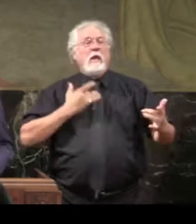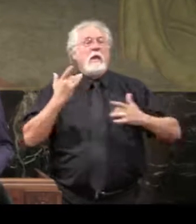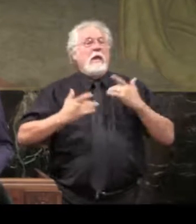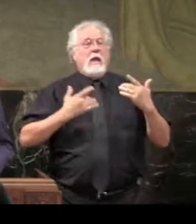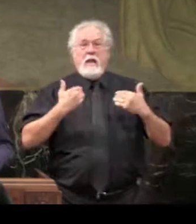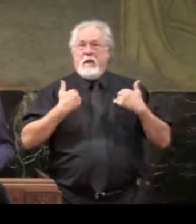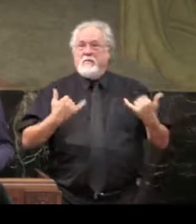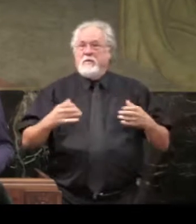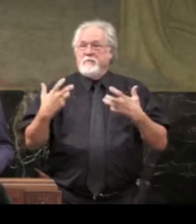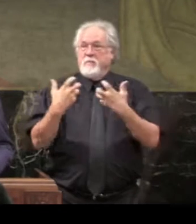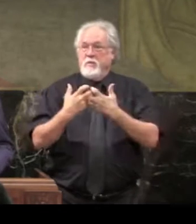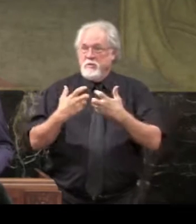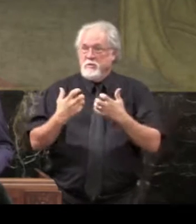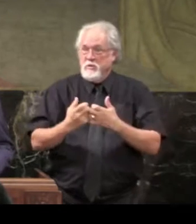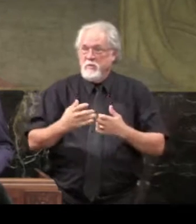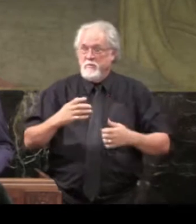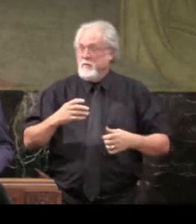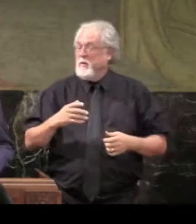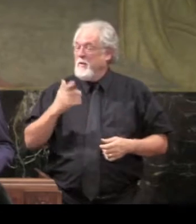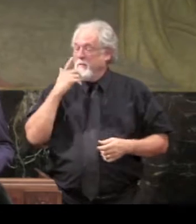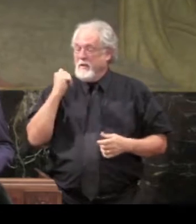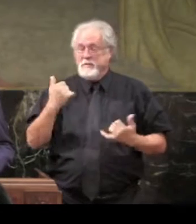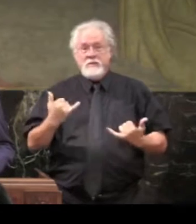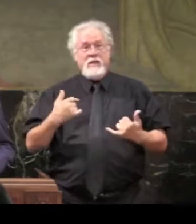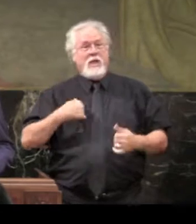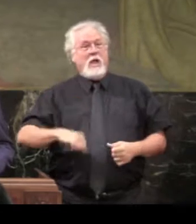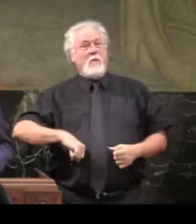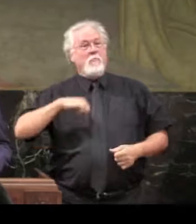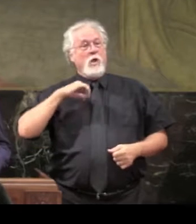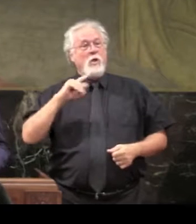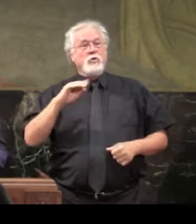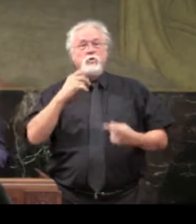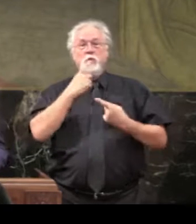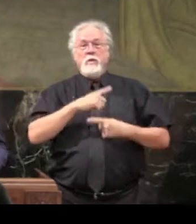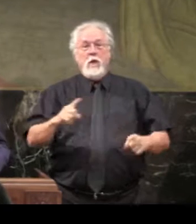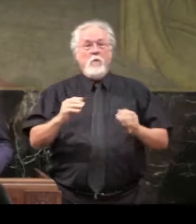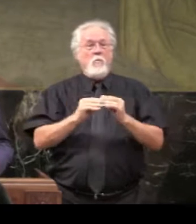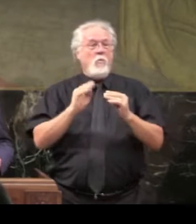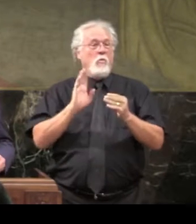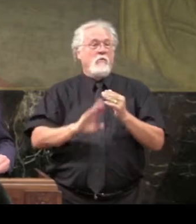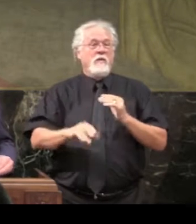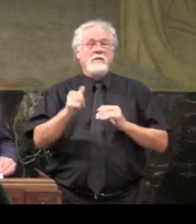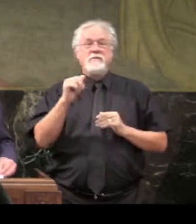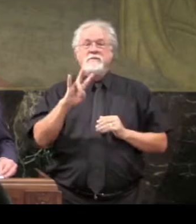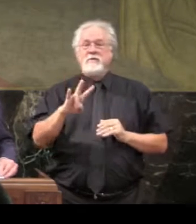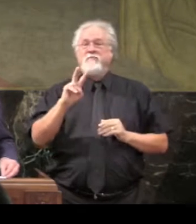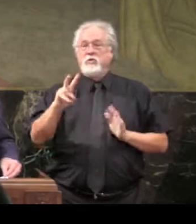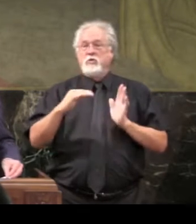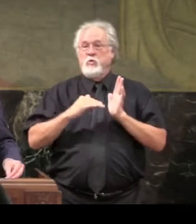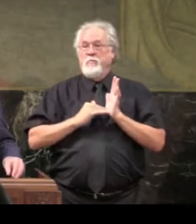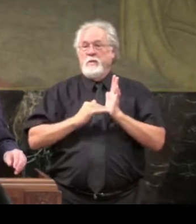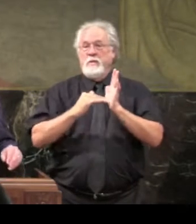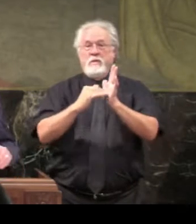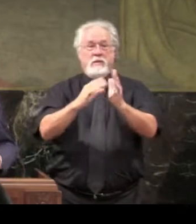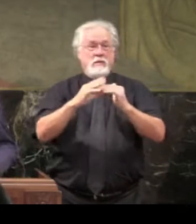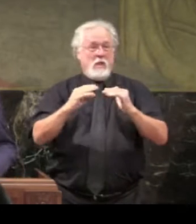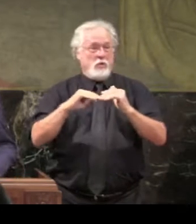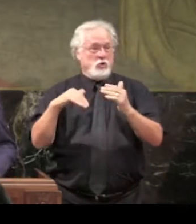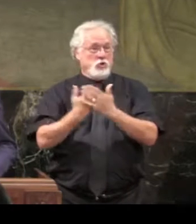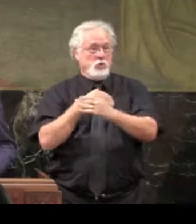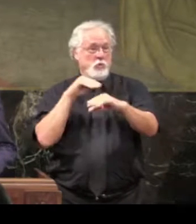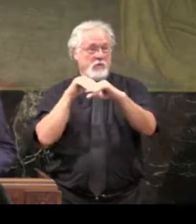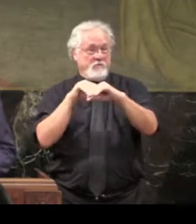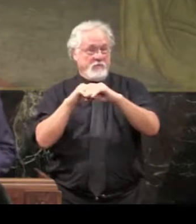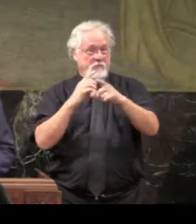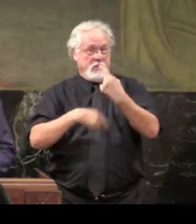have this partnership in our work because today I'm proud to announce more than $72 million in new investments coming